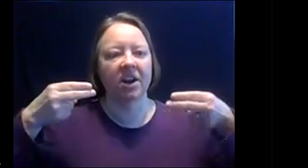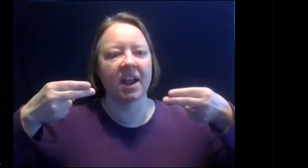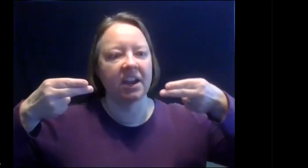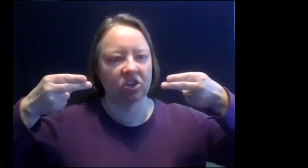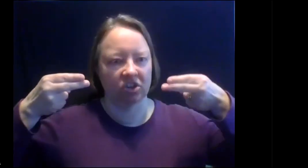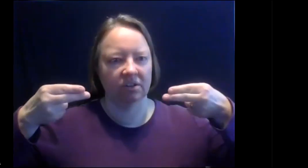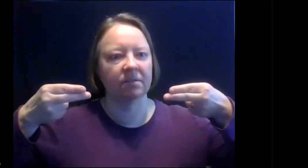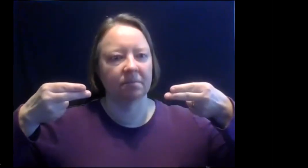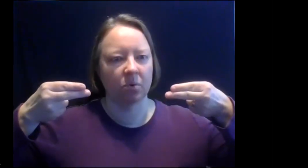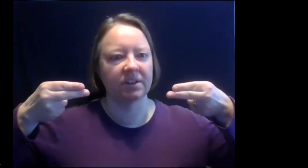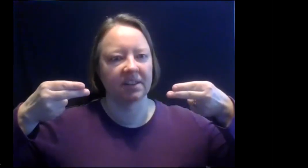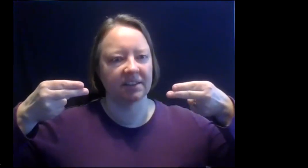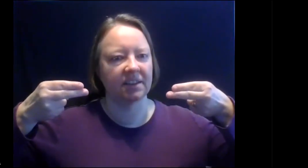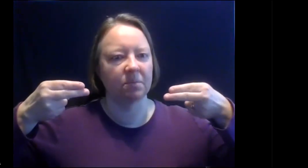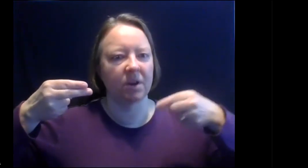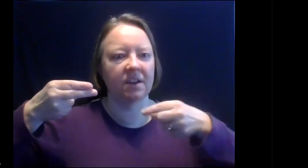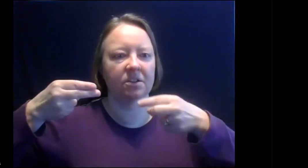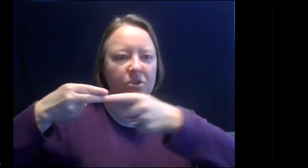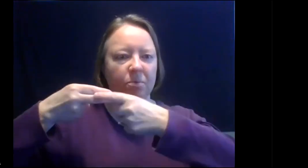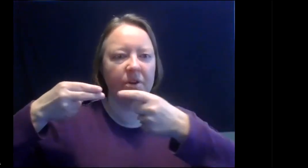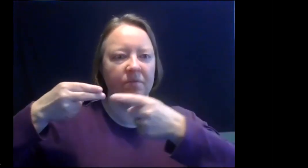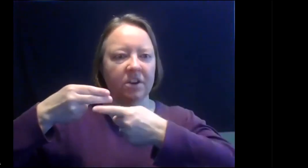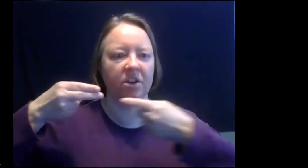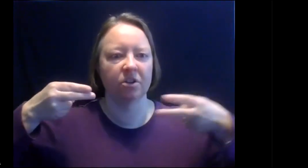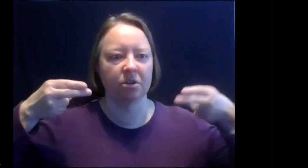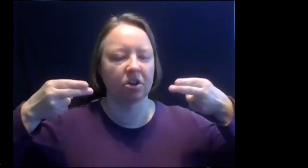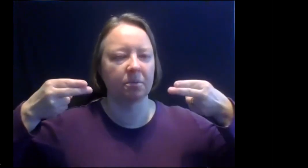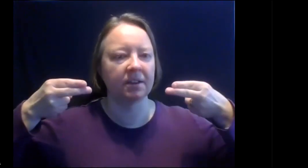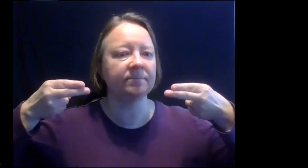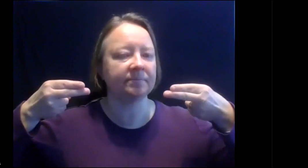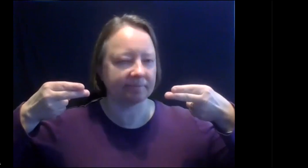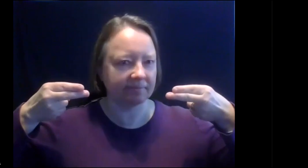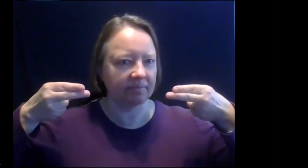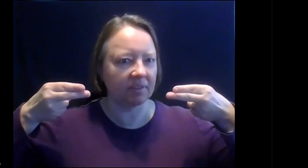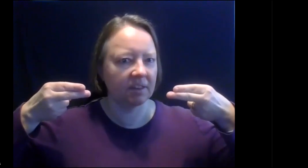letter H points that same way. It's your pointer finger and your tall man.